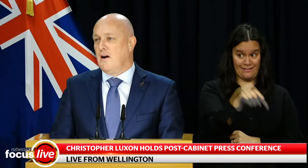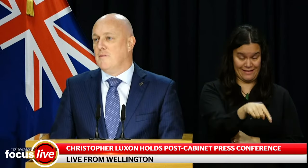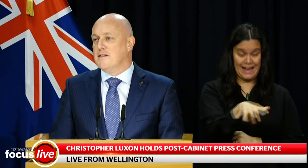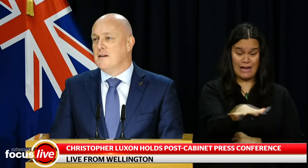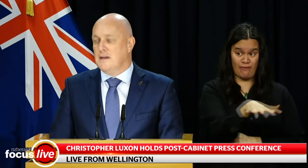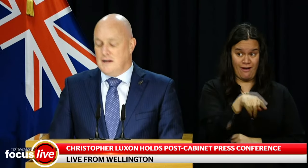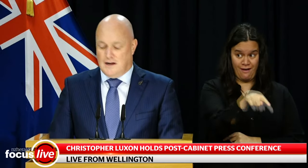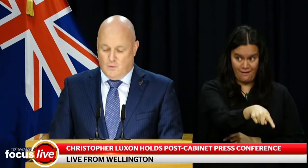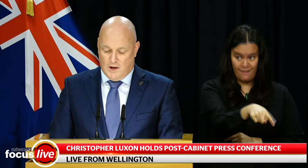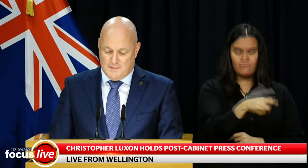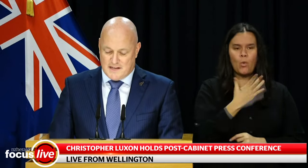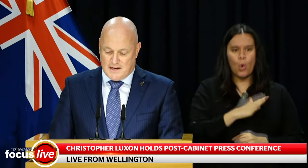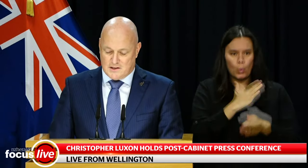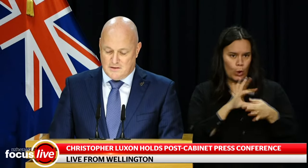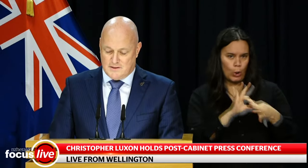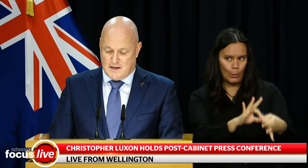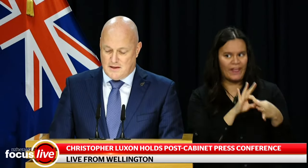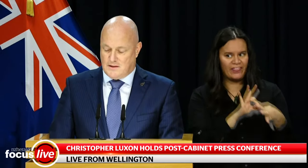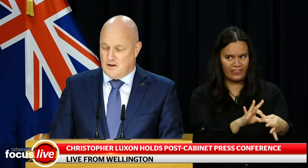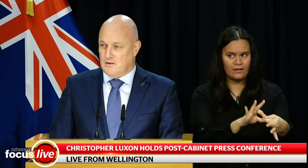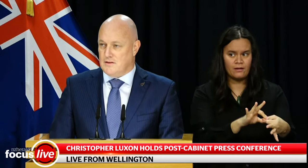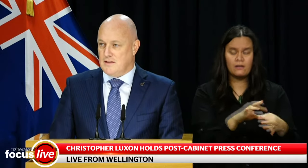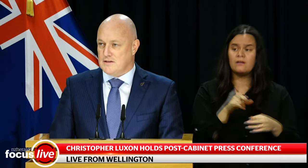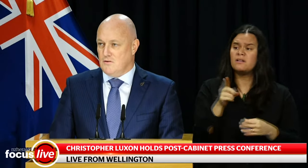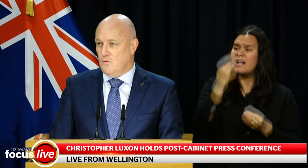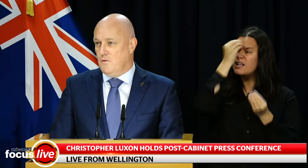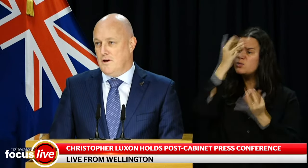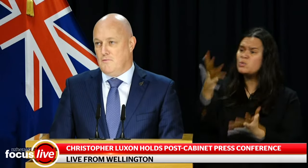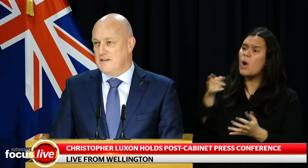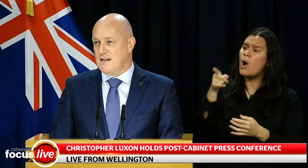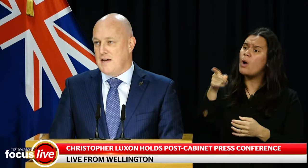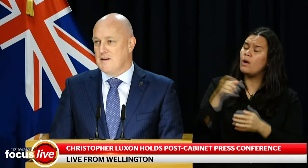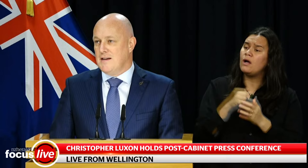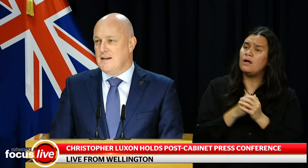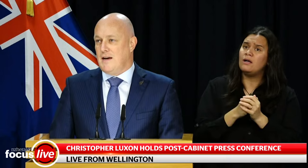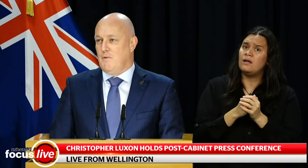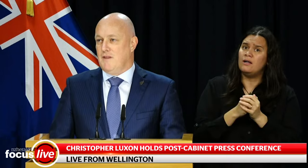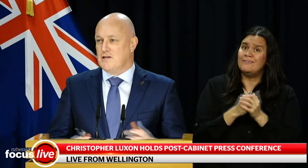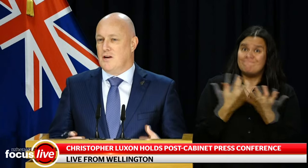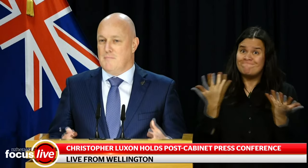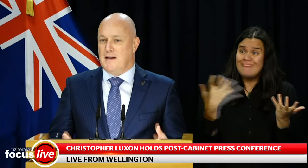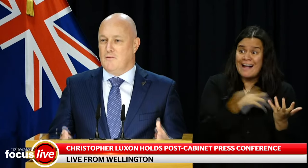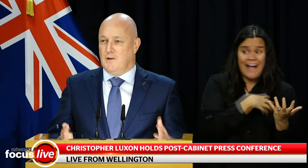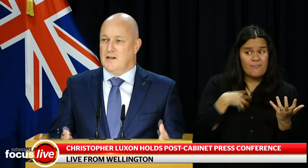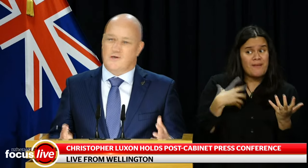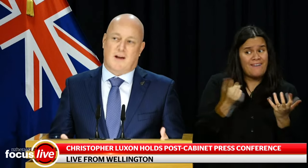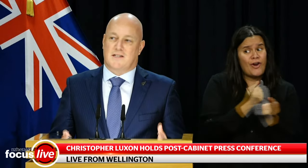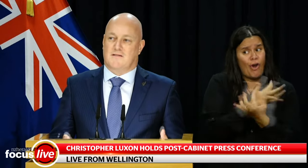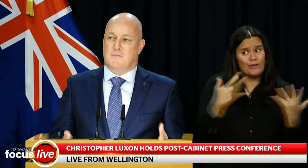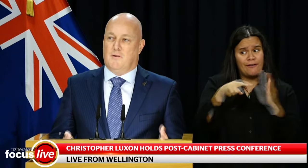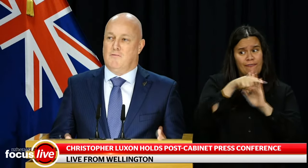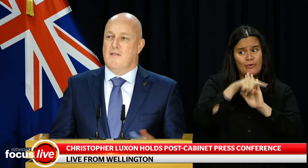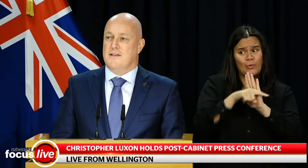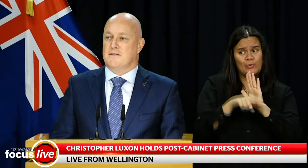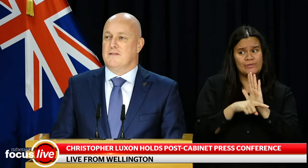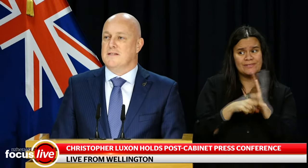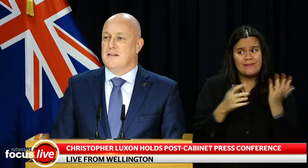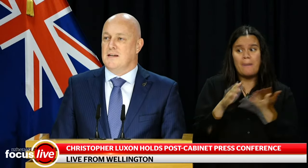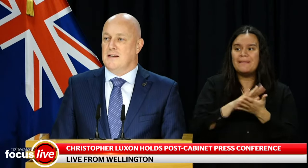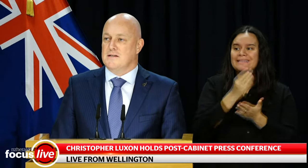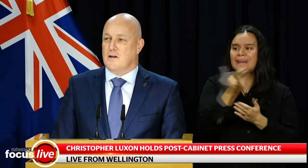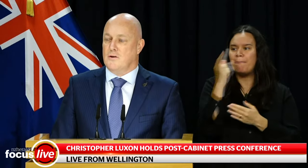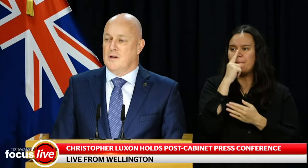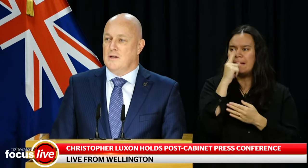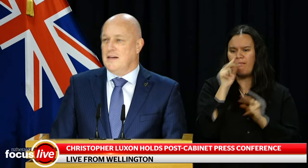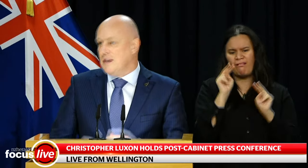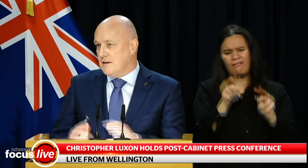manage that environment. All I'm saying to you is I think, you know, that there's an awful lot of red tape, and we we've actually got to make it really attractive to be able to run these events